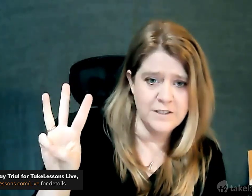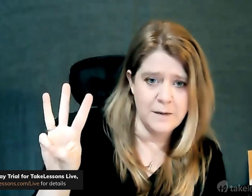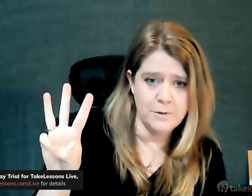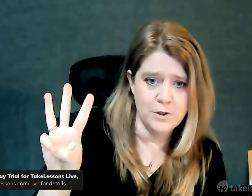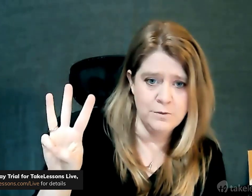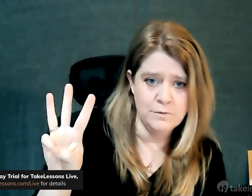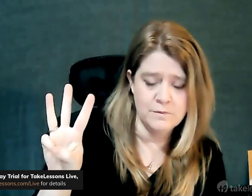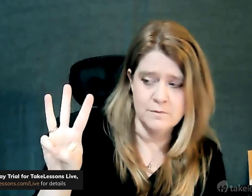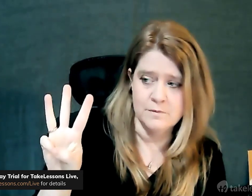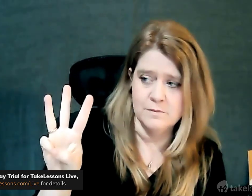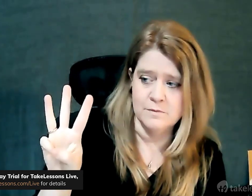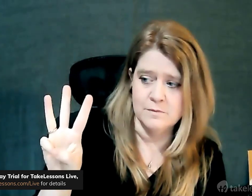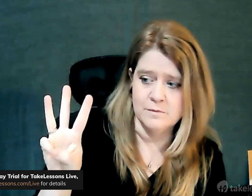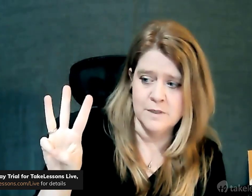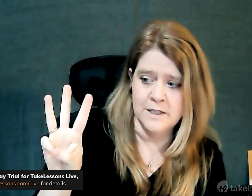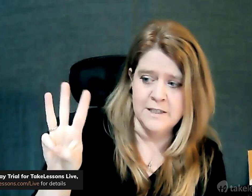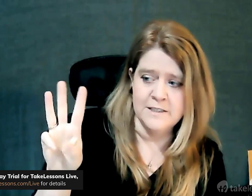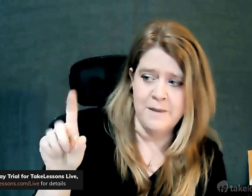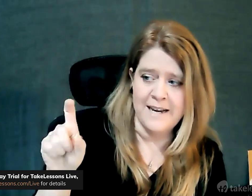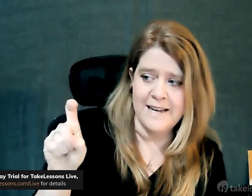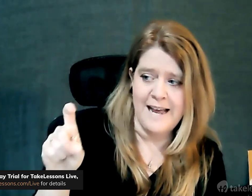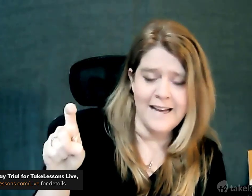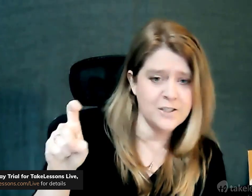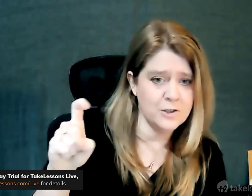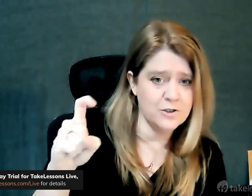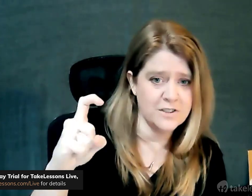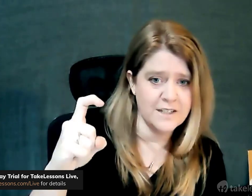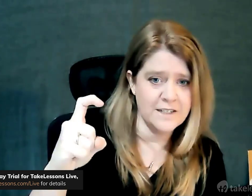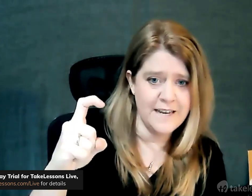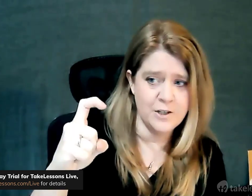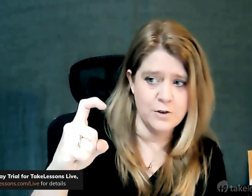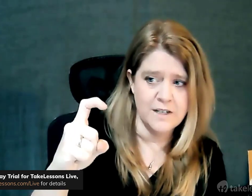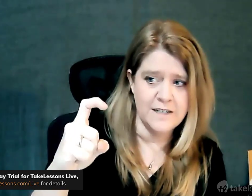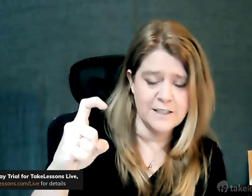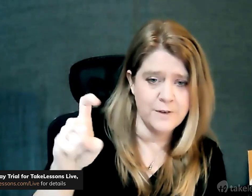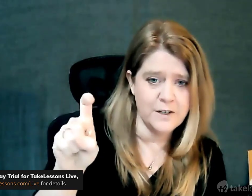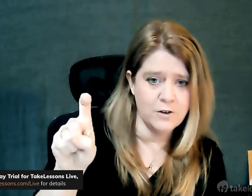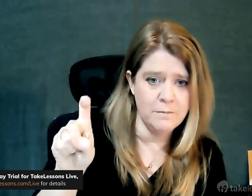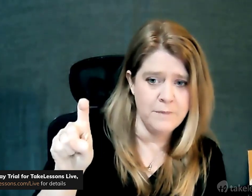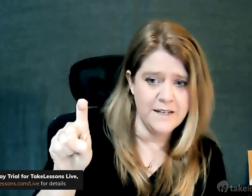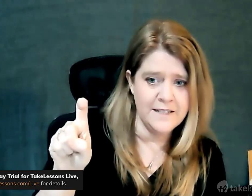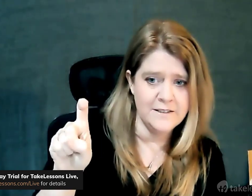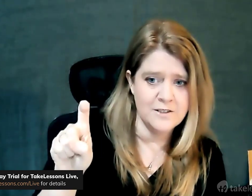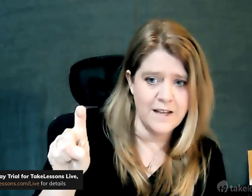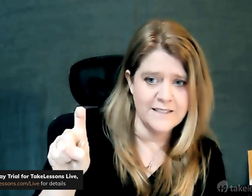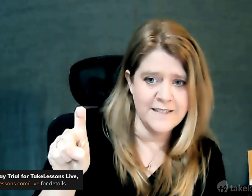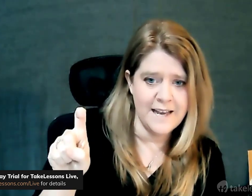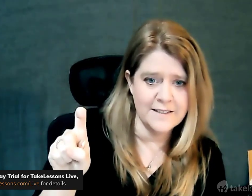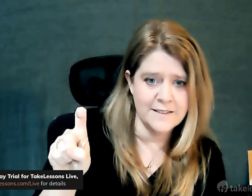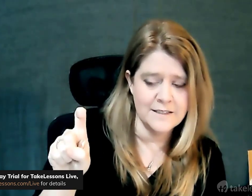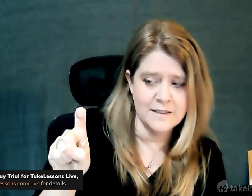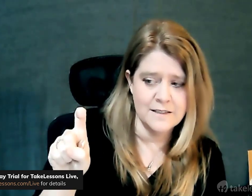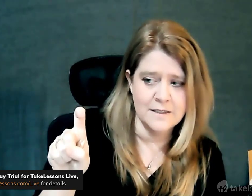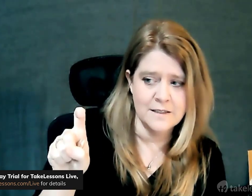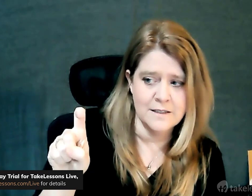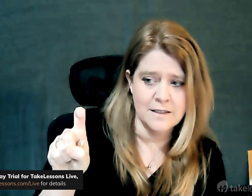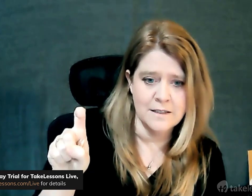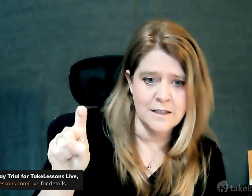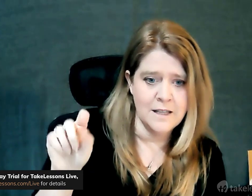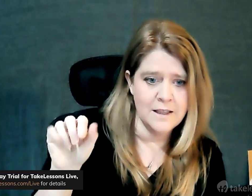W. To make an X, you're just going to take your index finger and bend it. So that's X. Then we